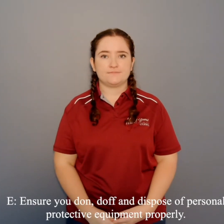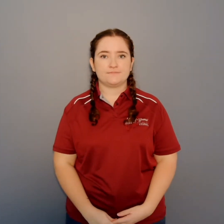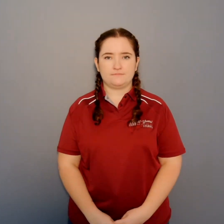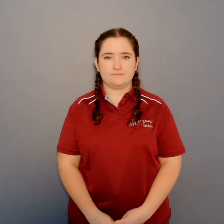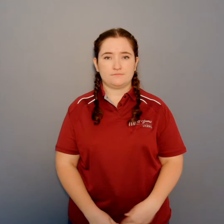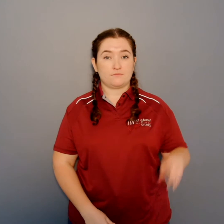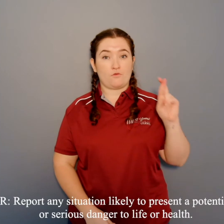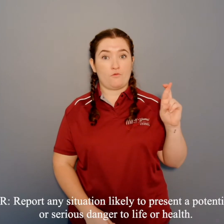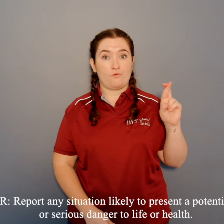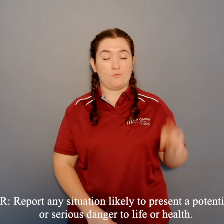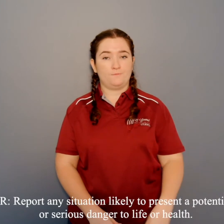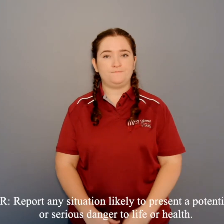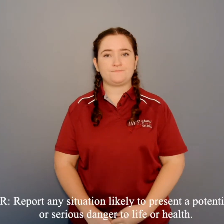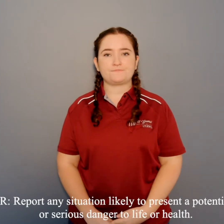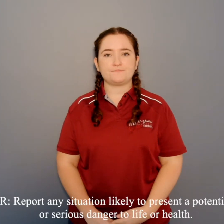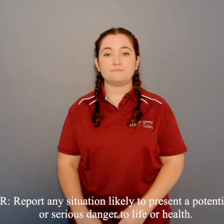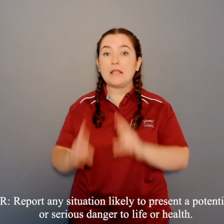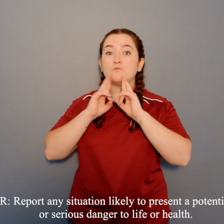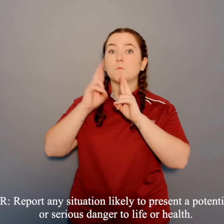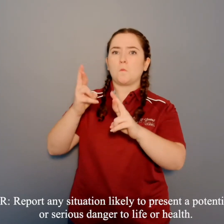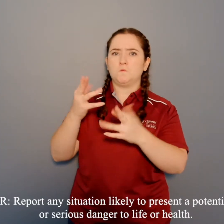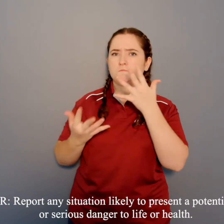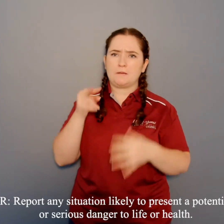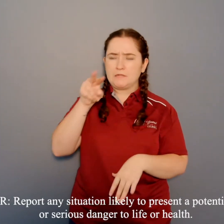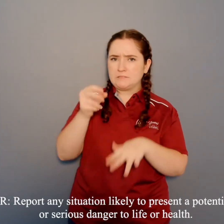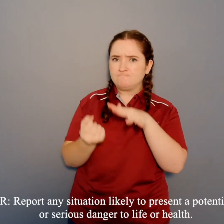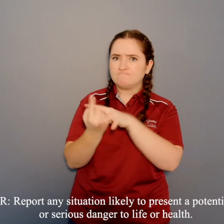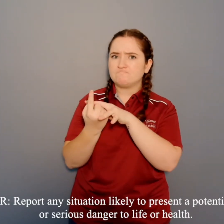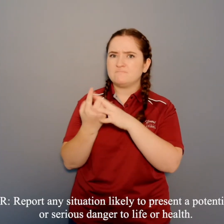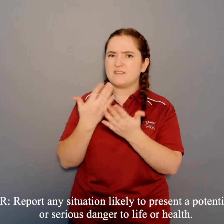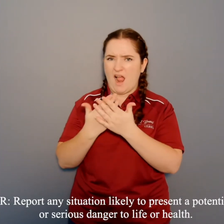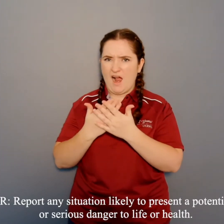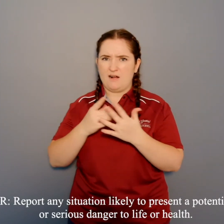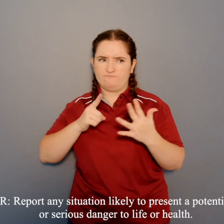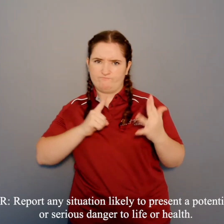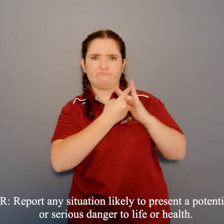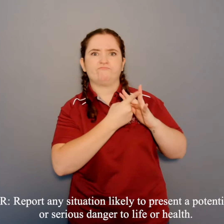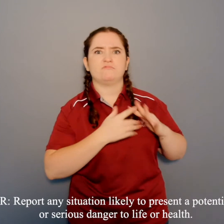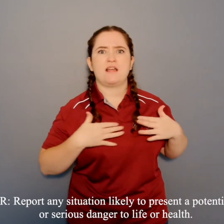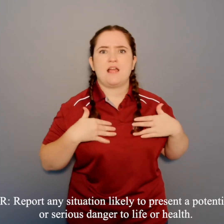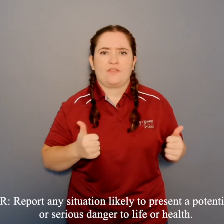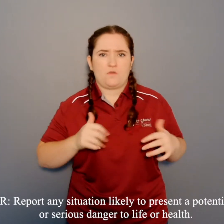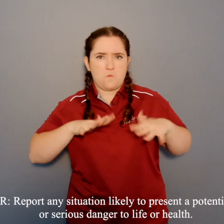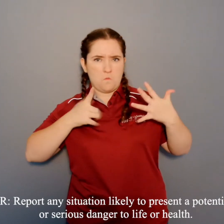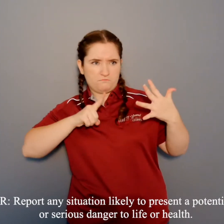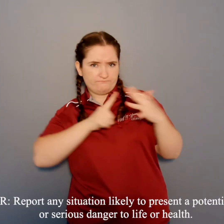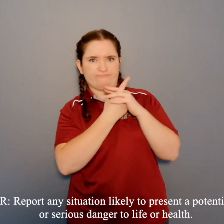equipment properly. R. Report any situation that is likely to present